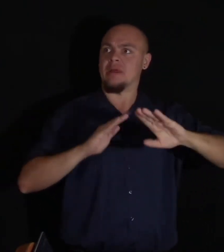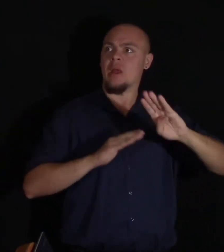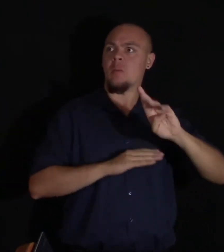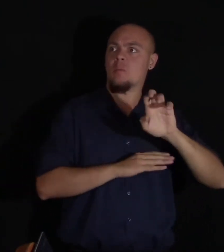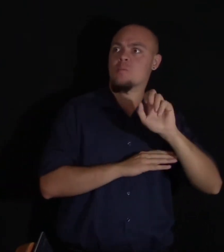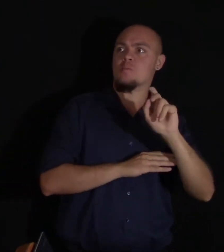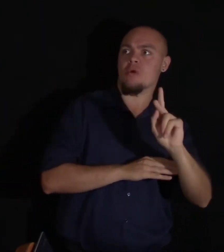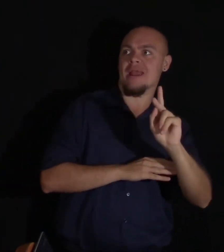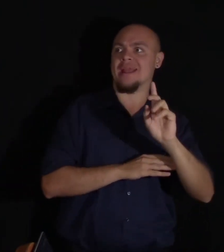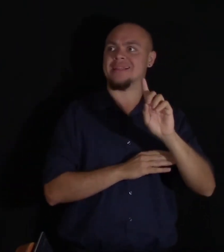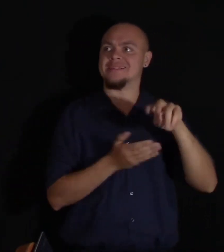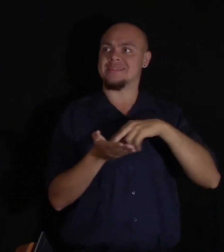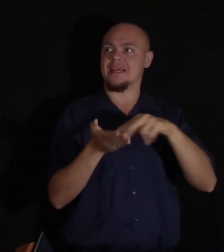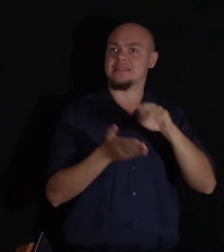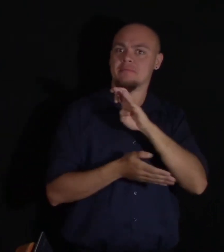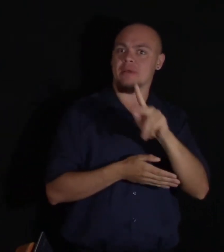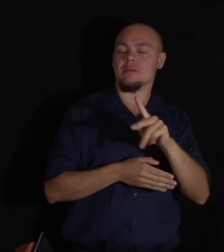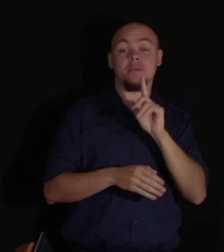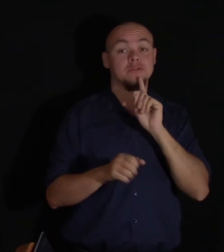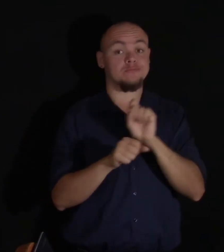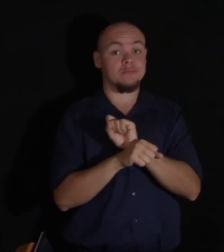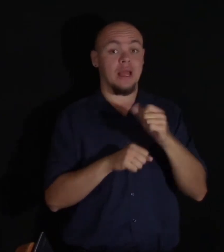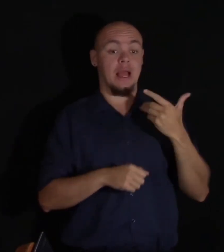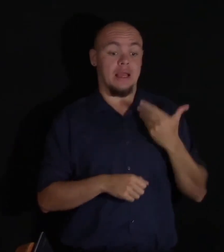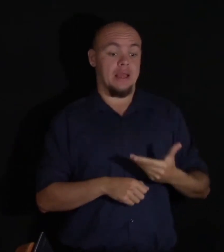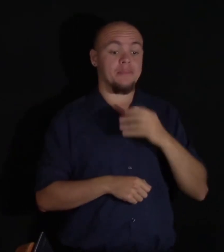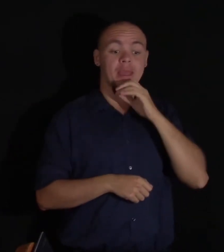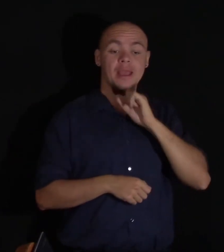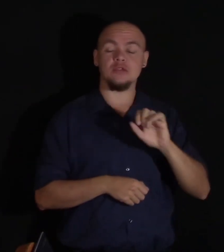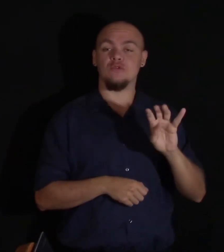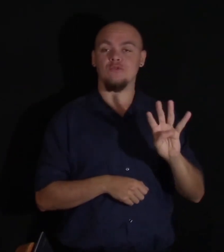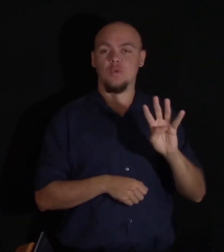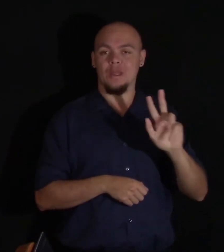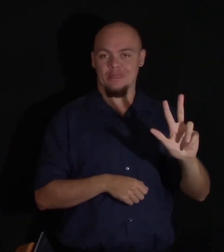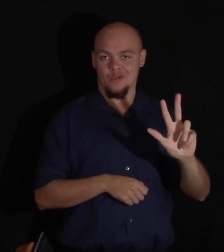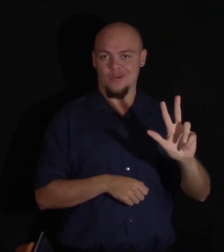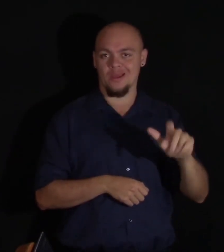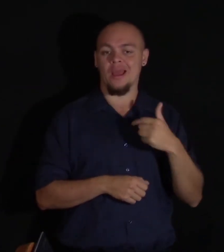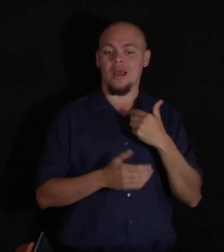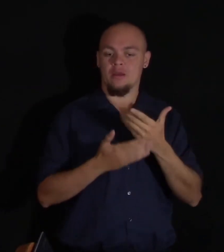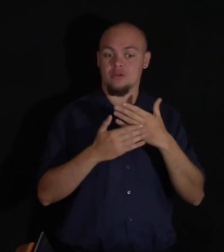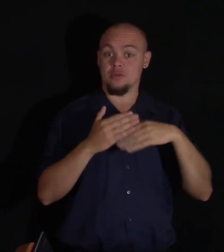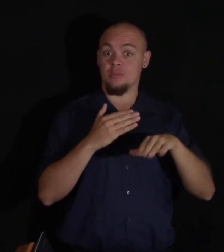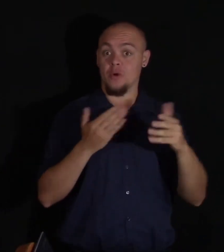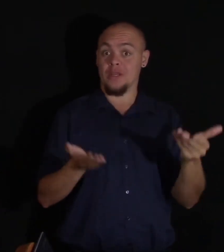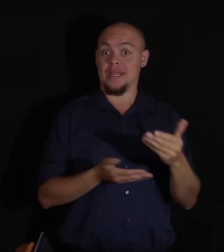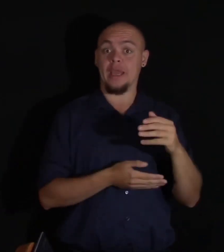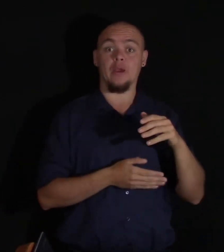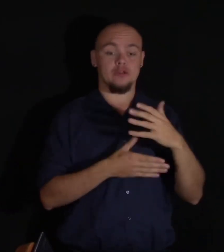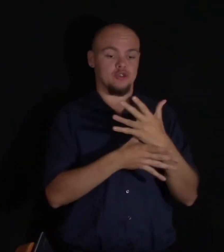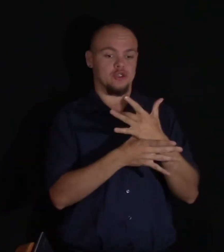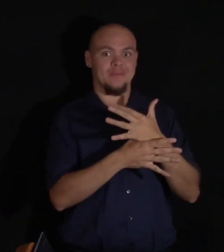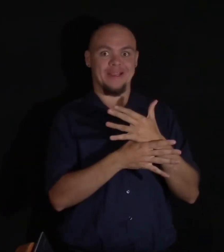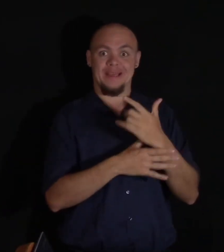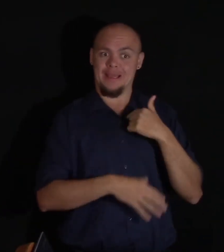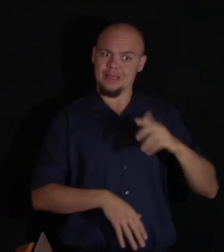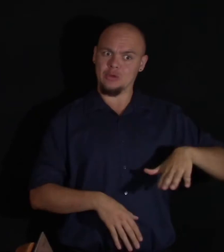Well, the true answer is I'm 43 years old, and I was born here in Munich, and I grew up here in